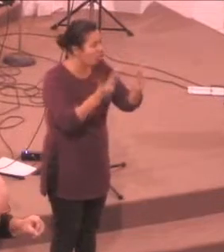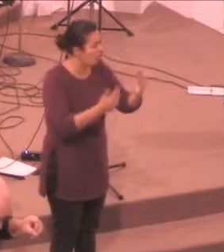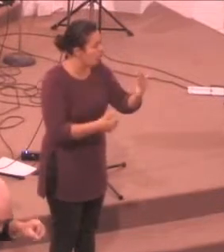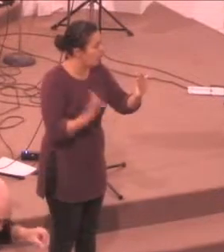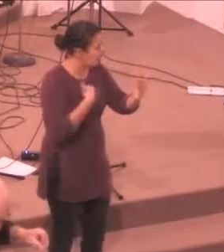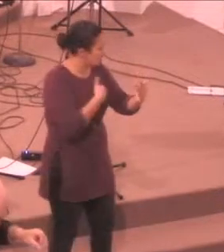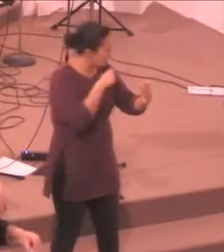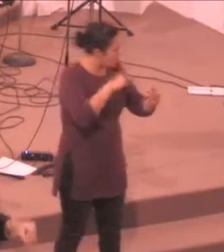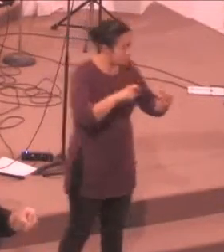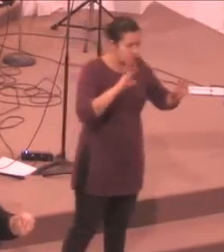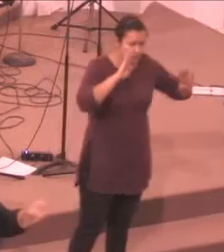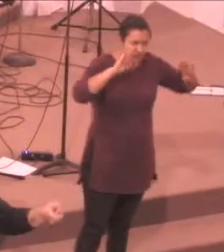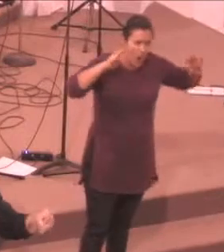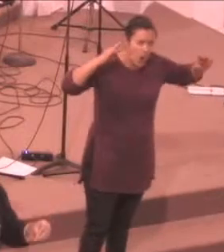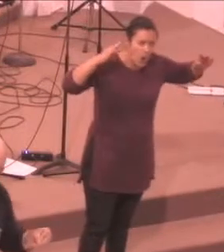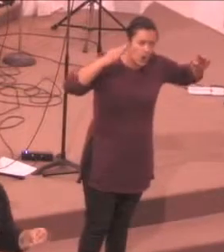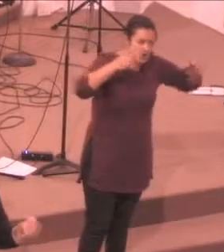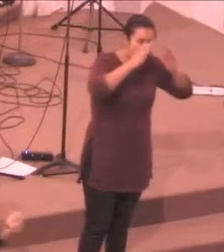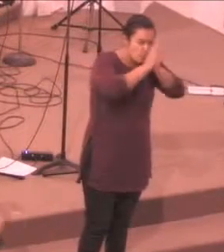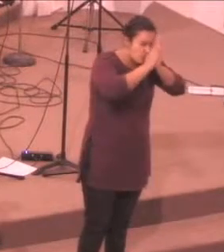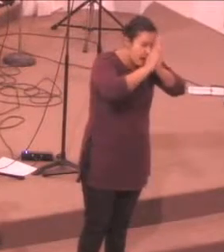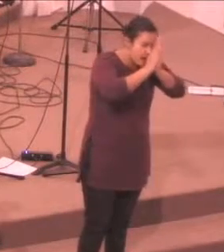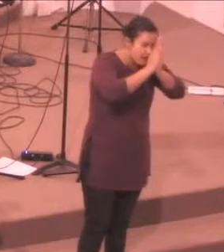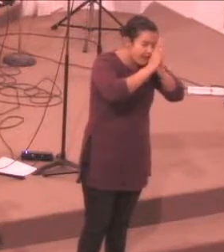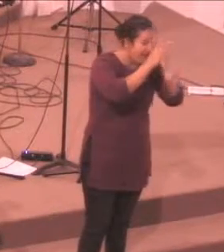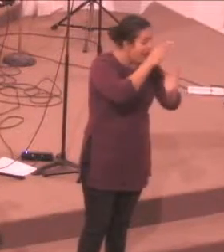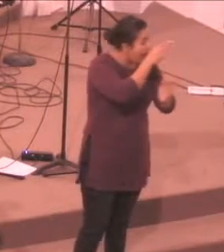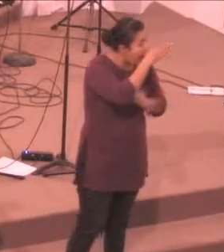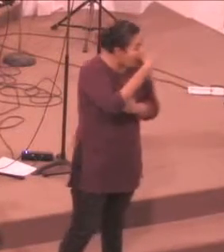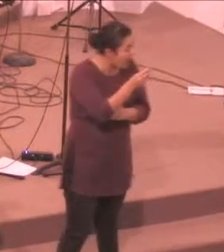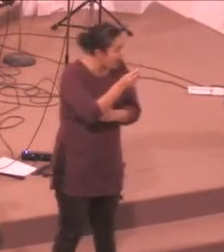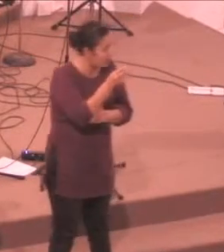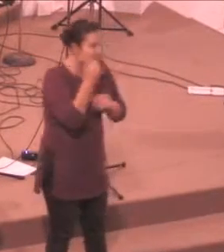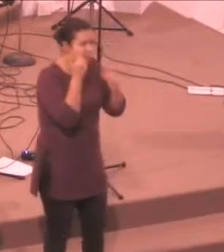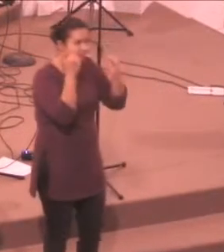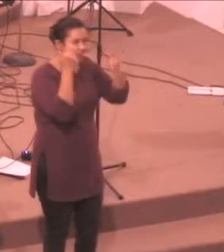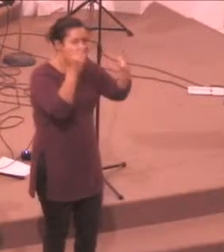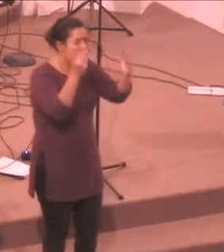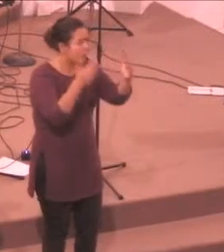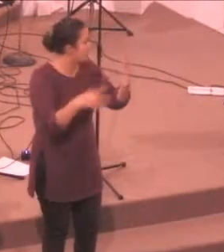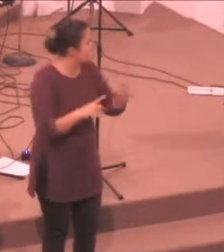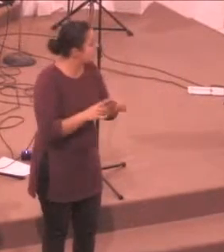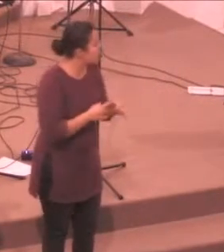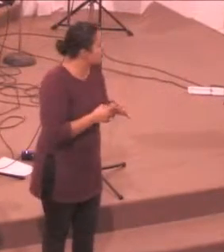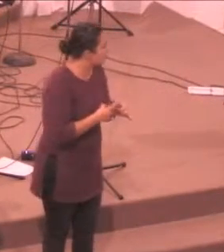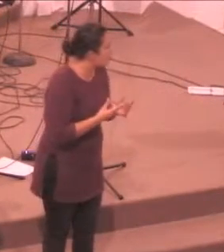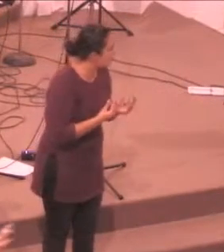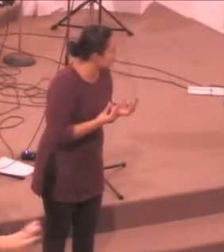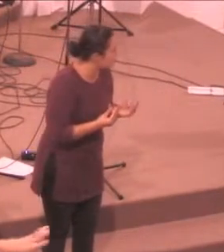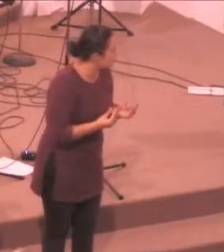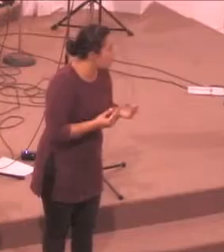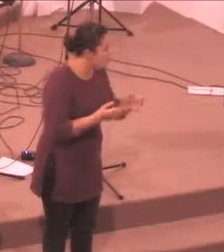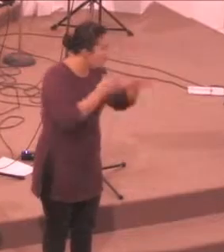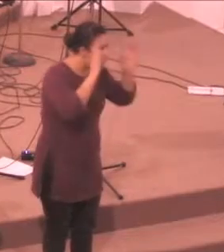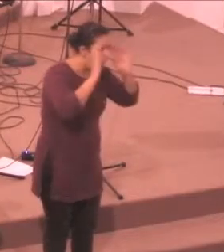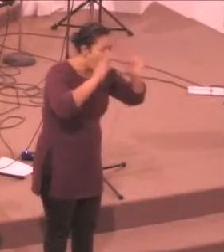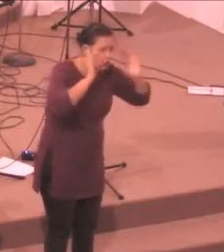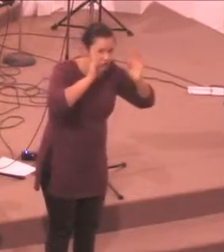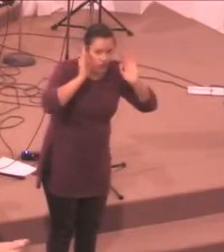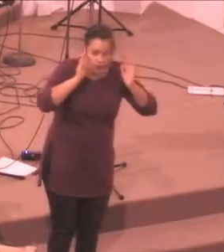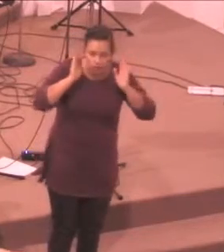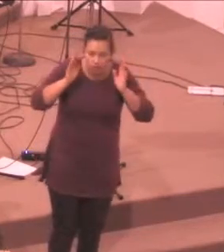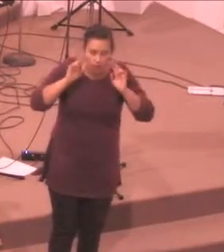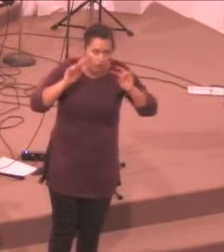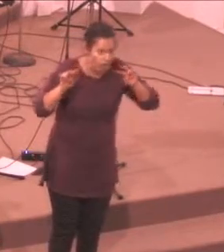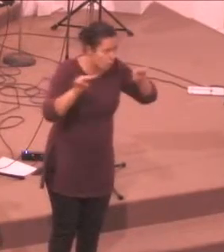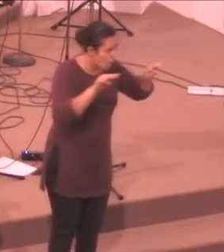to be devoted to prayer. And we're supposed to be... Yeah, but what are we doing first? Watchful. We're watching what's going